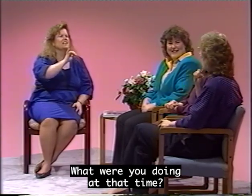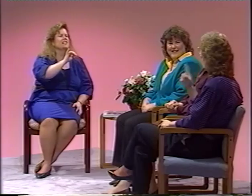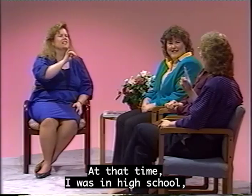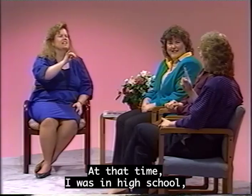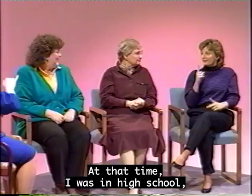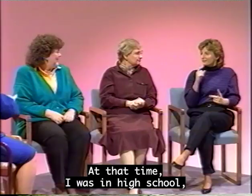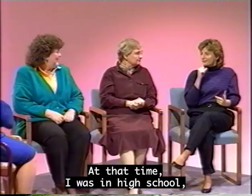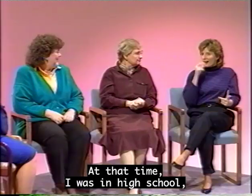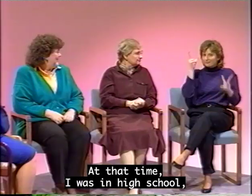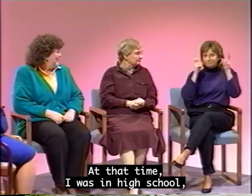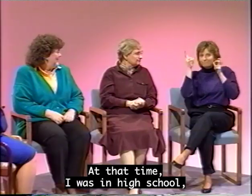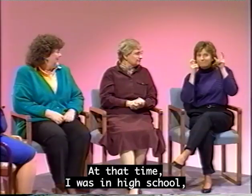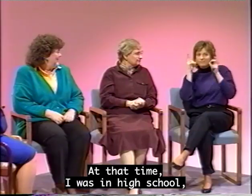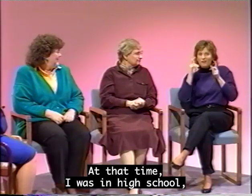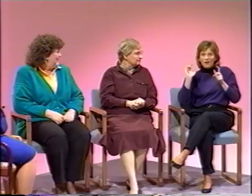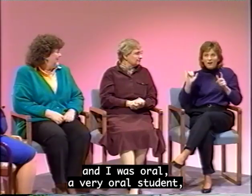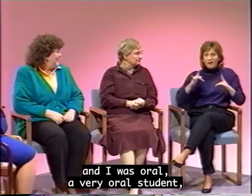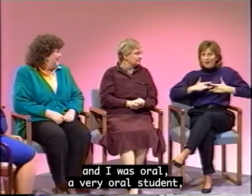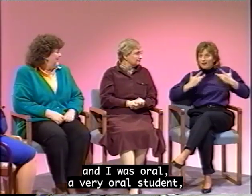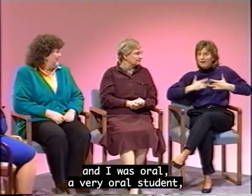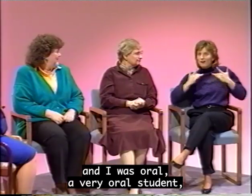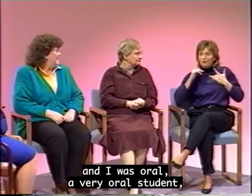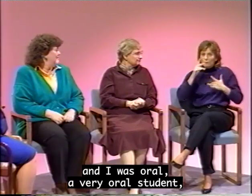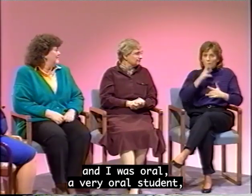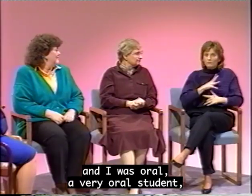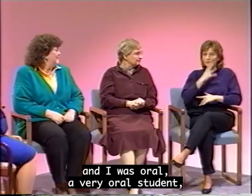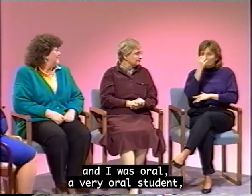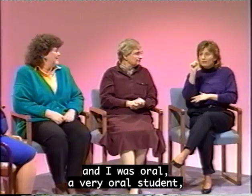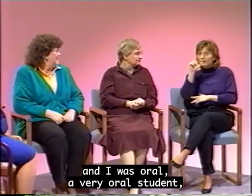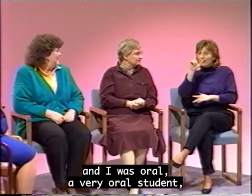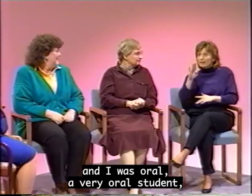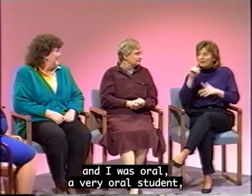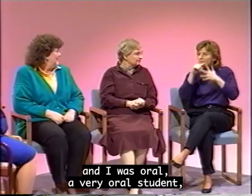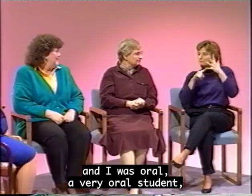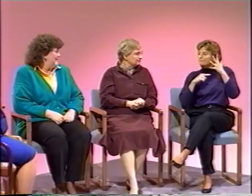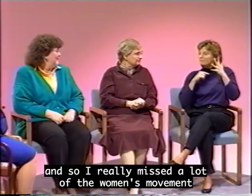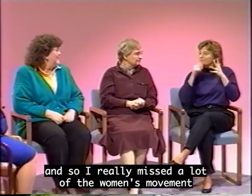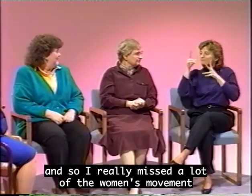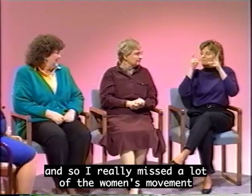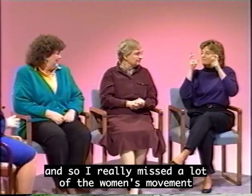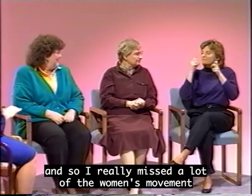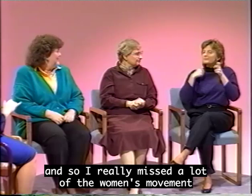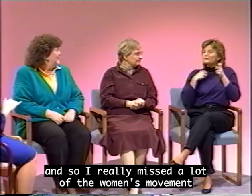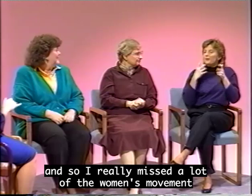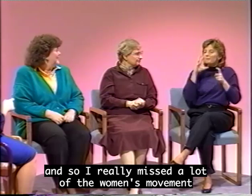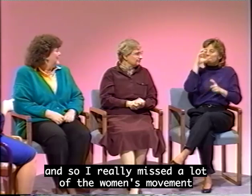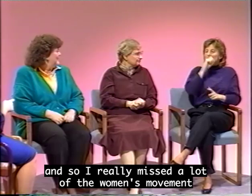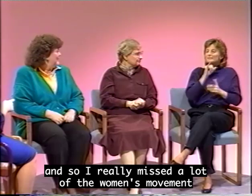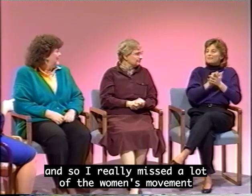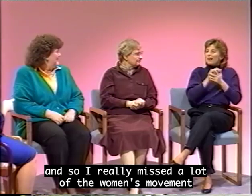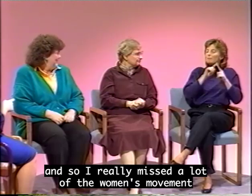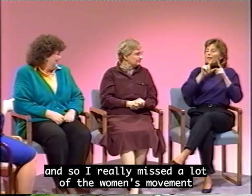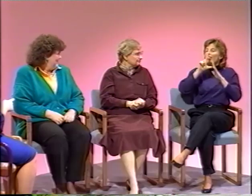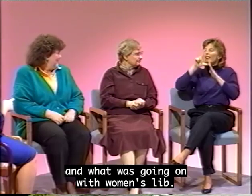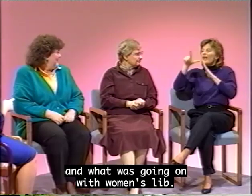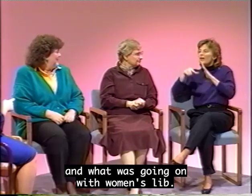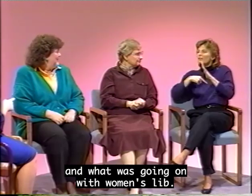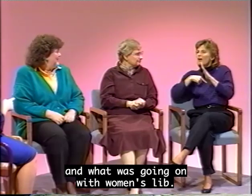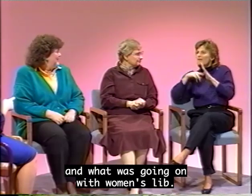At that time, I was in high school, and I was a very oral student, and so I really missed a lot of the women's movement and what was going on